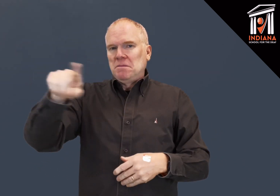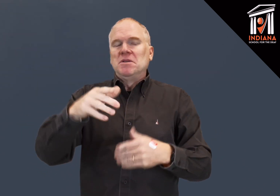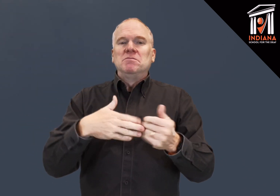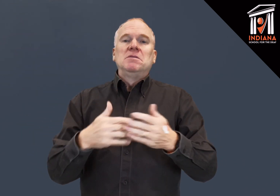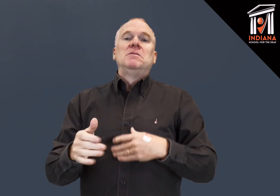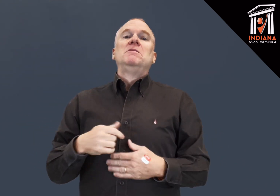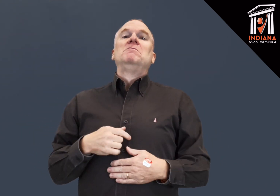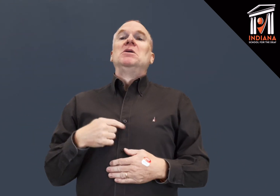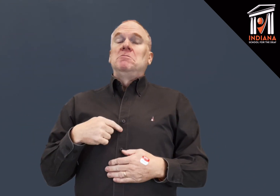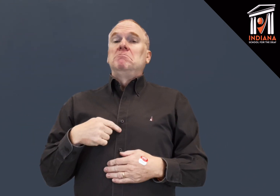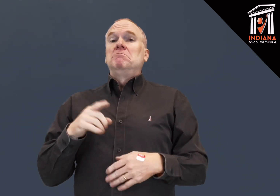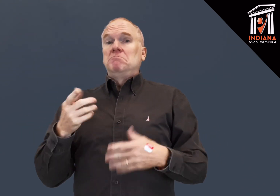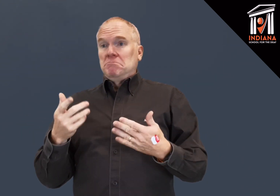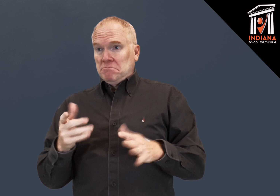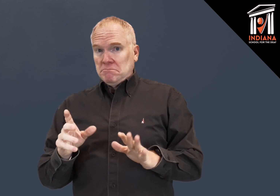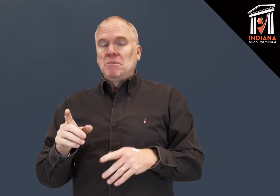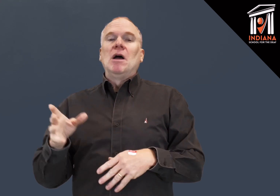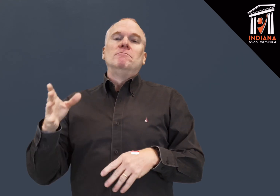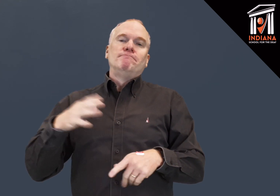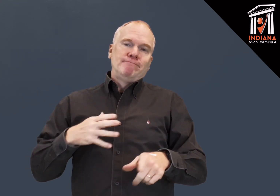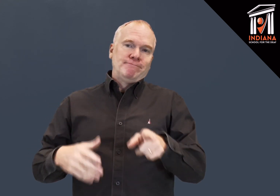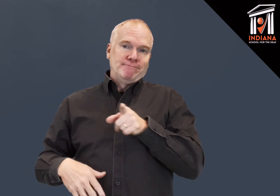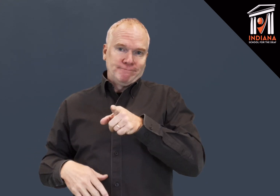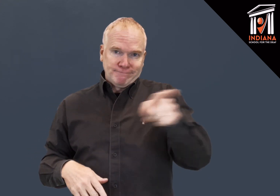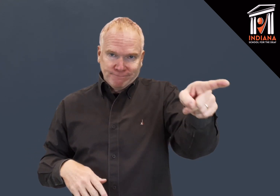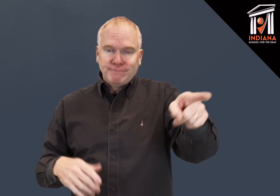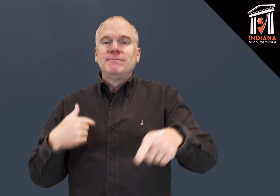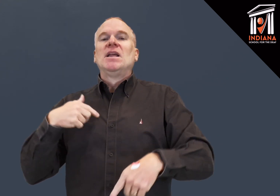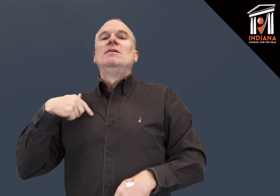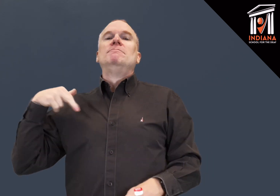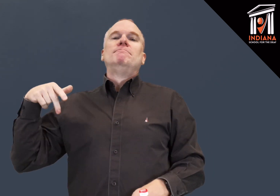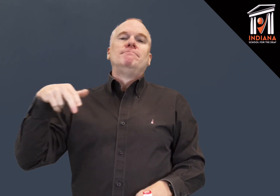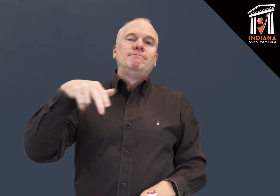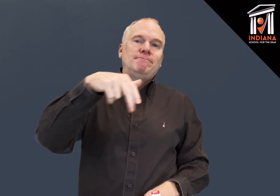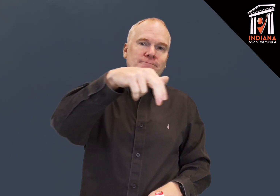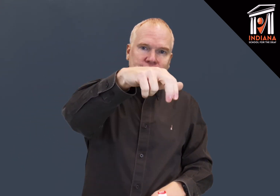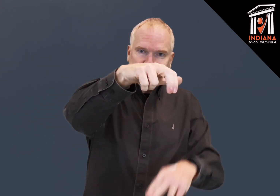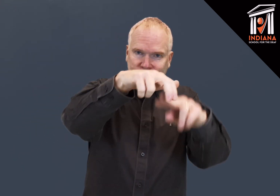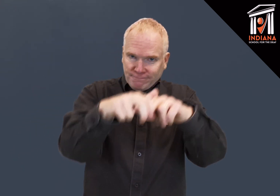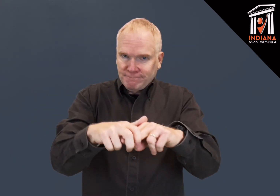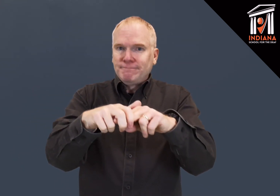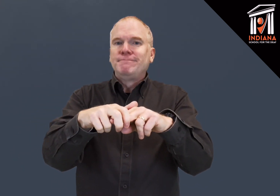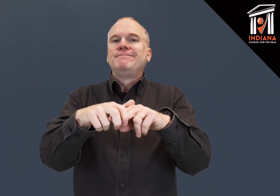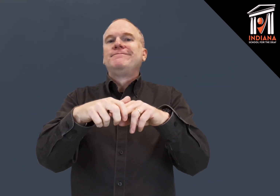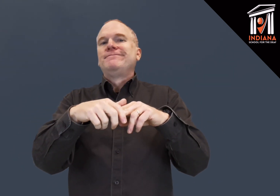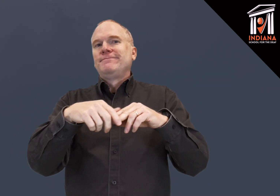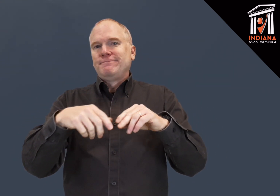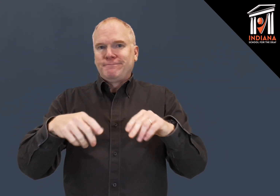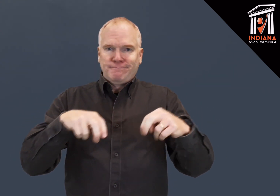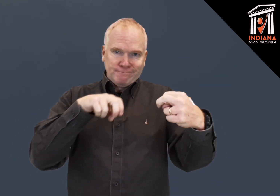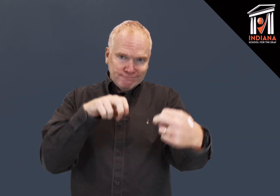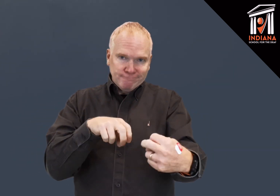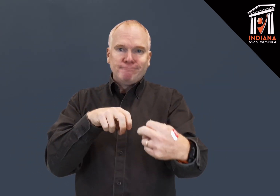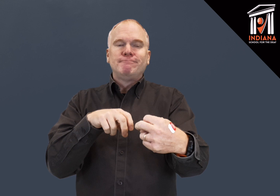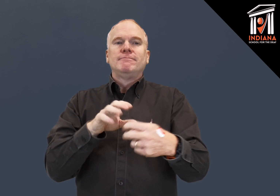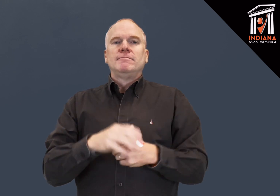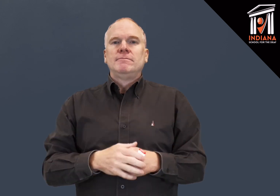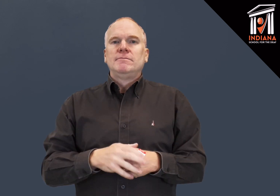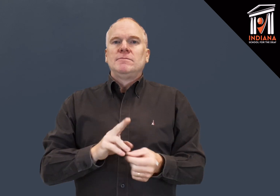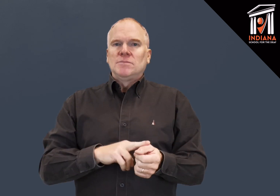will translate English into printed form. So I communicated with them using that app. Then I wandered over to